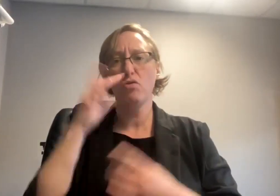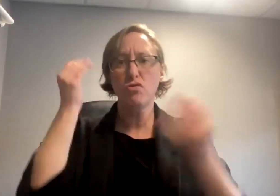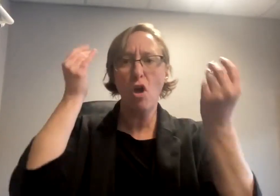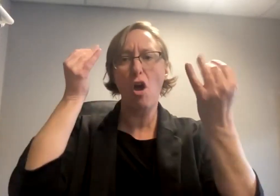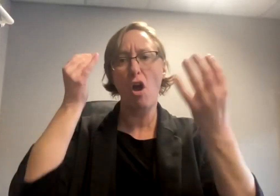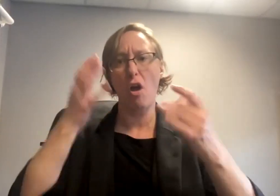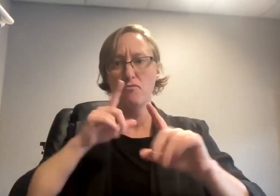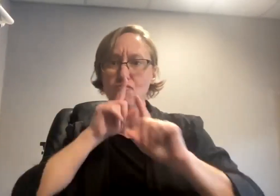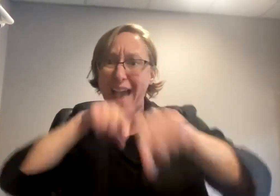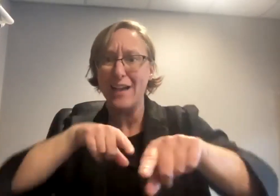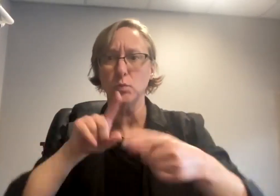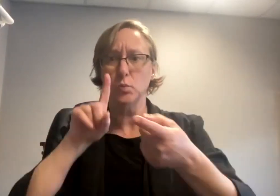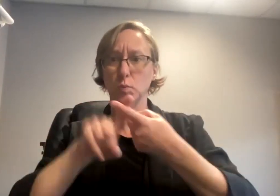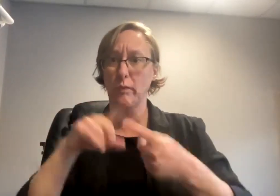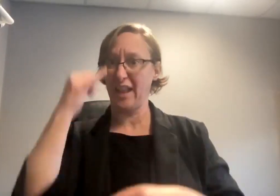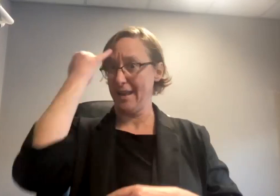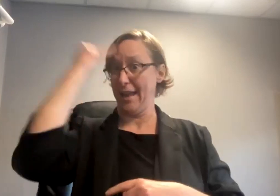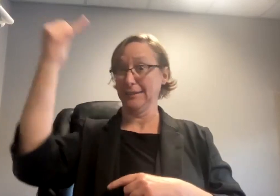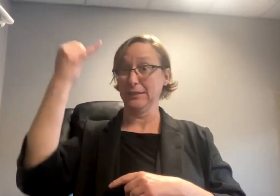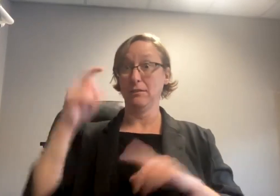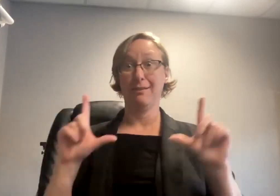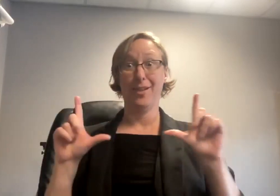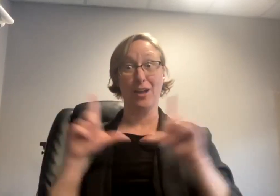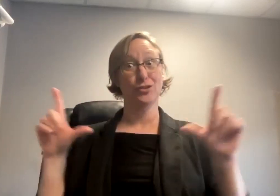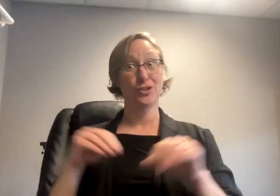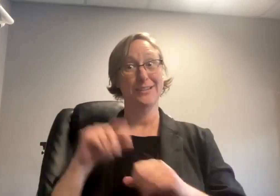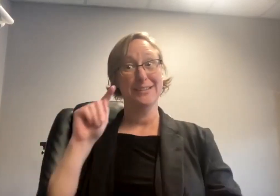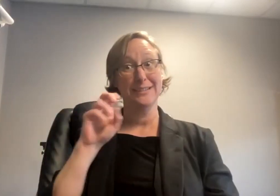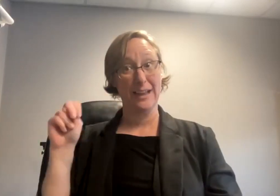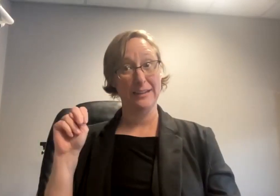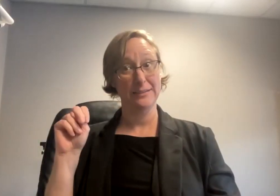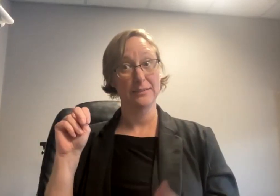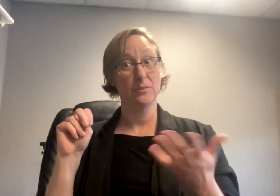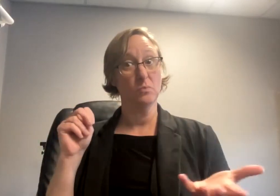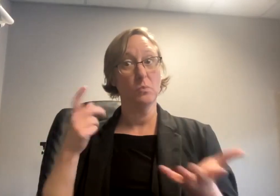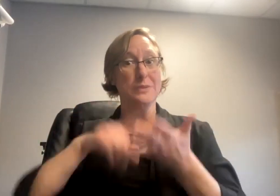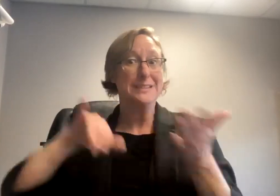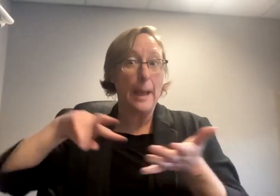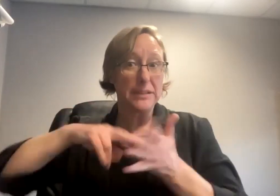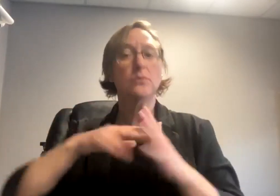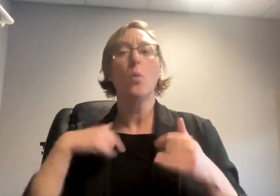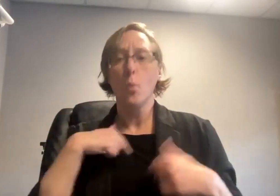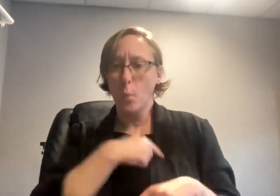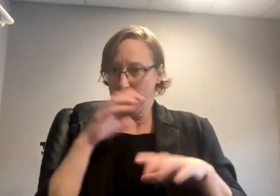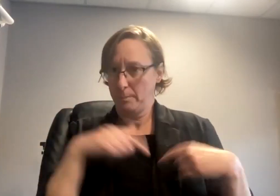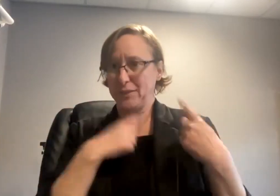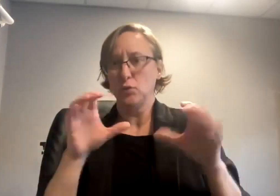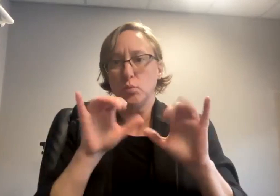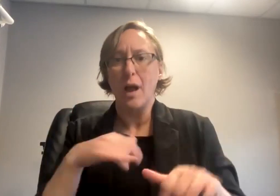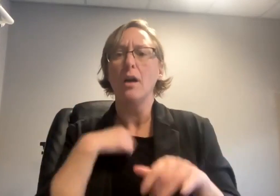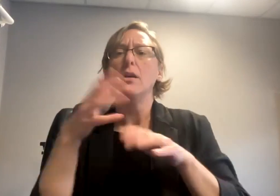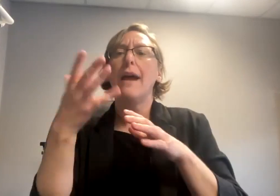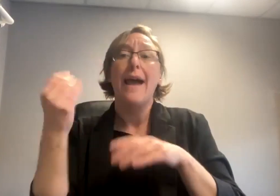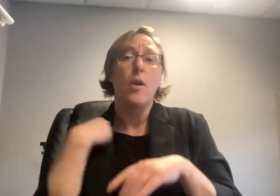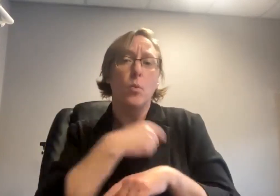meeting different people and getting a take on what their thoughts are, what their responses are, their thoughts on licensure in Tennessee.